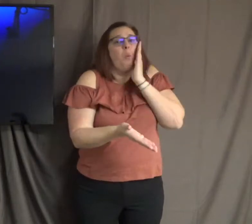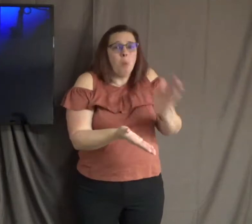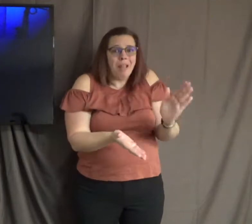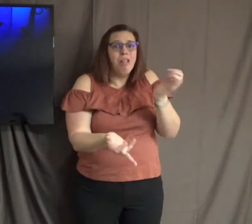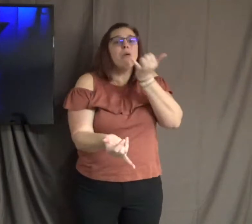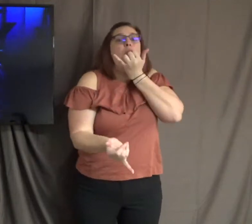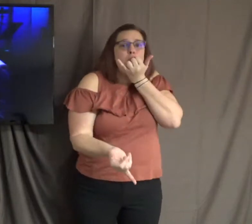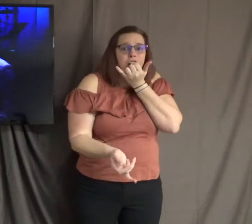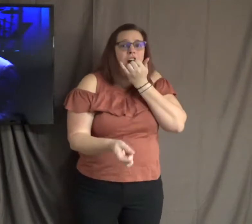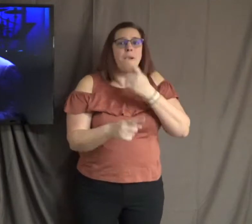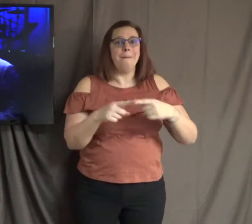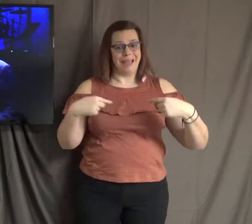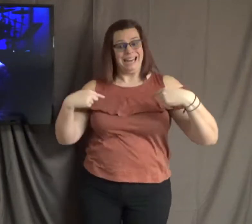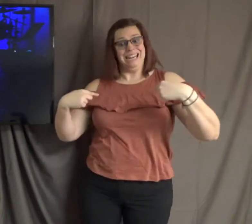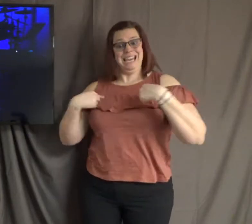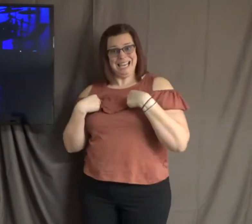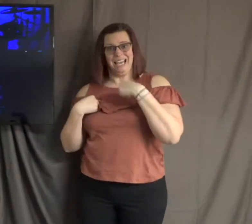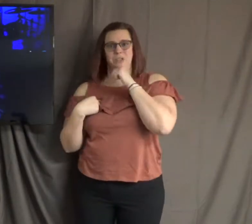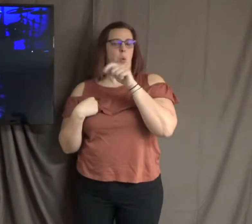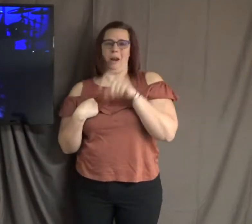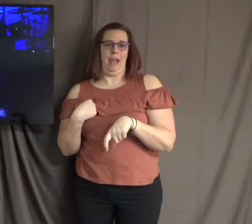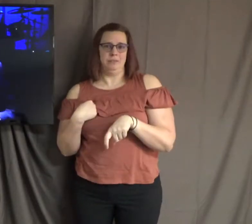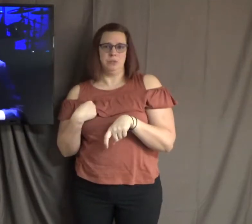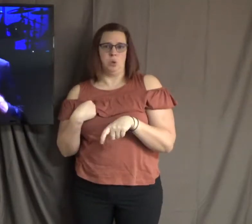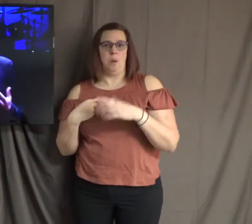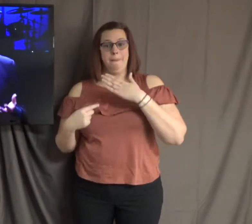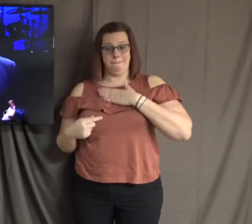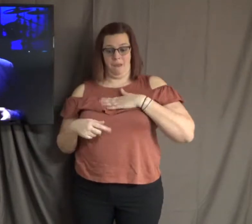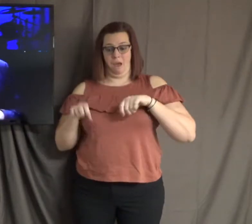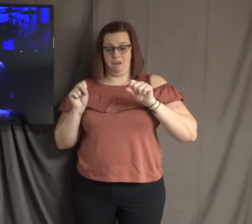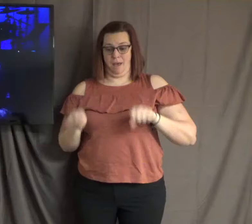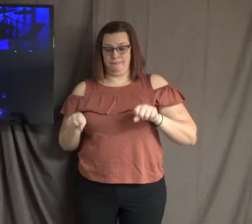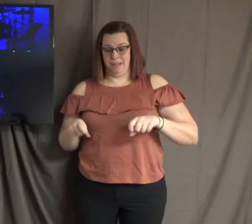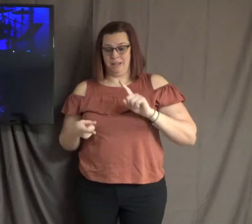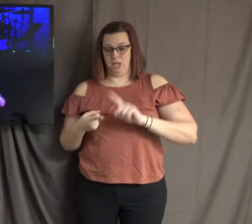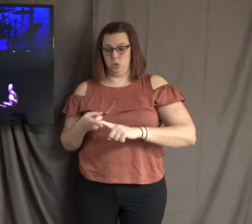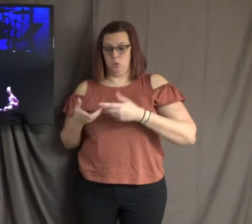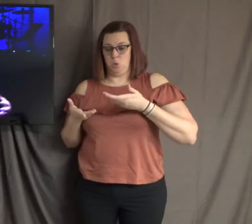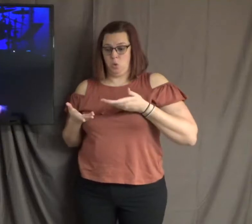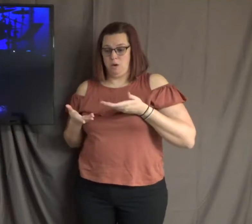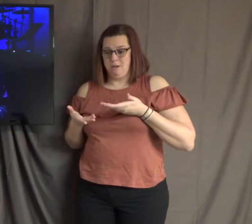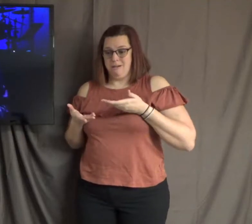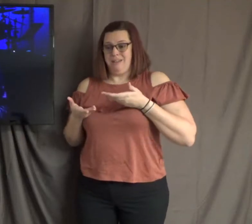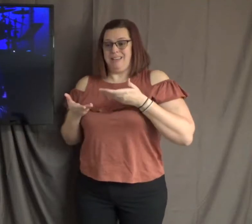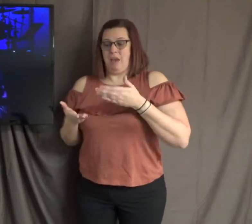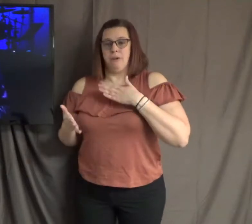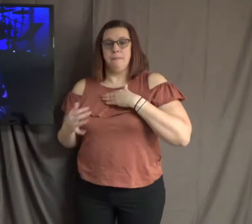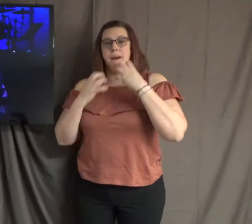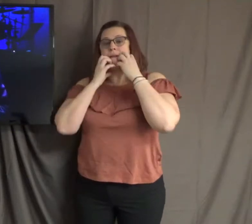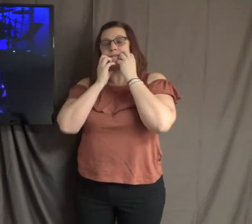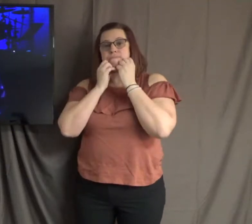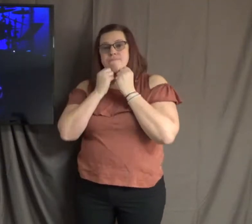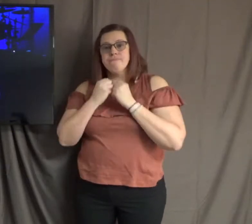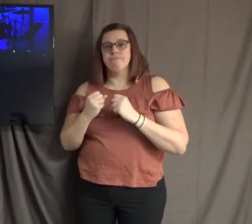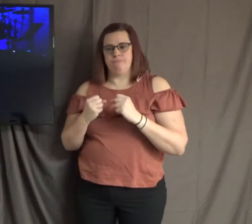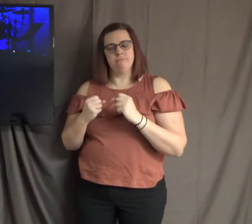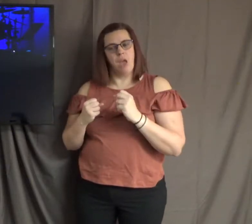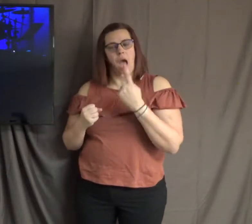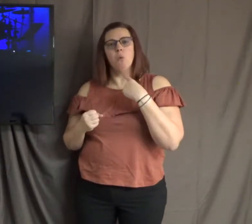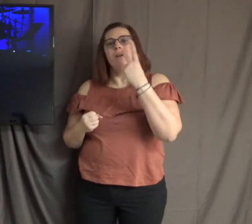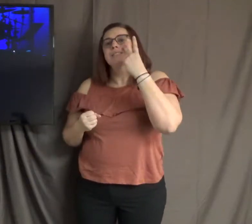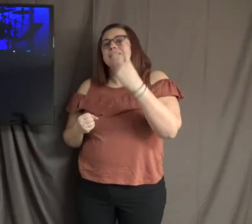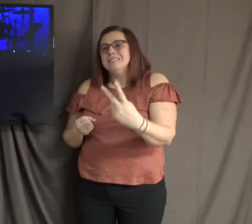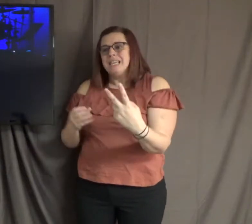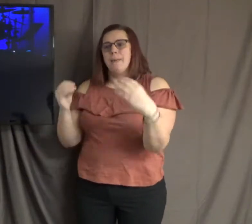have to. And your ability to carry and be those virtues can lead to greater and greater success